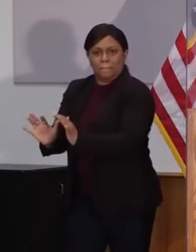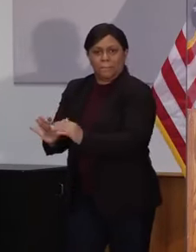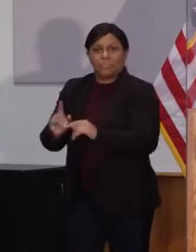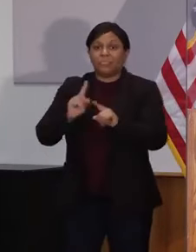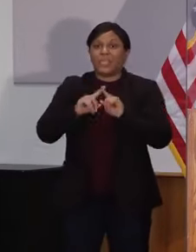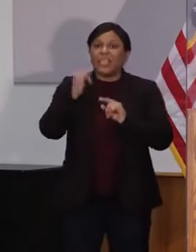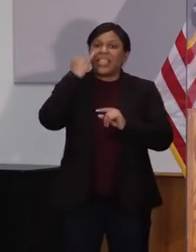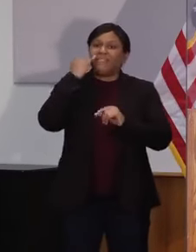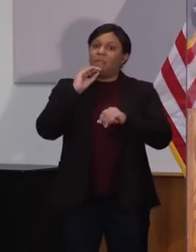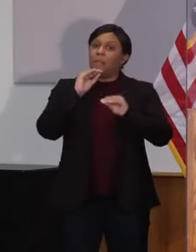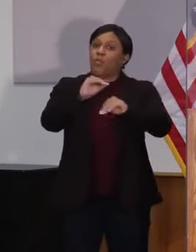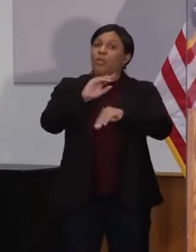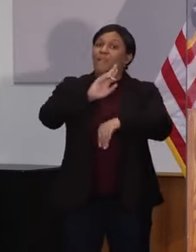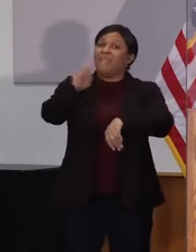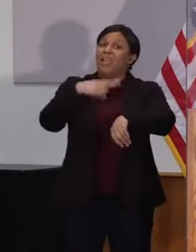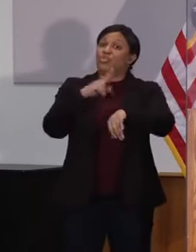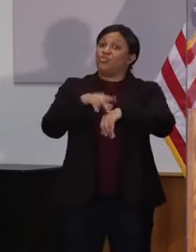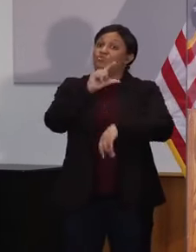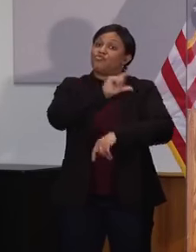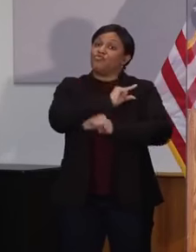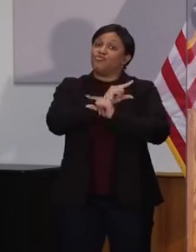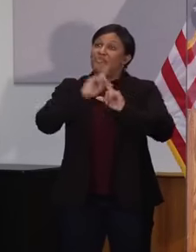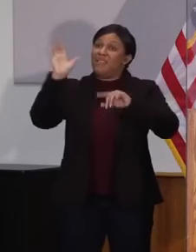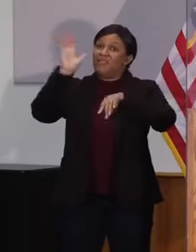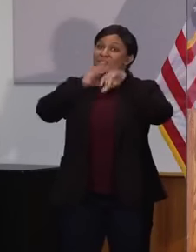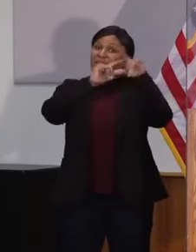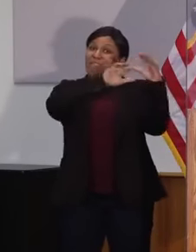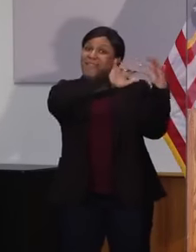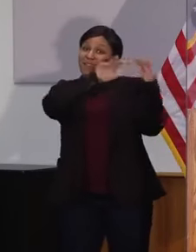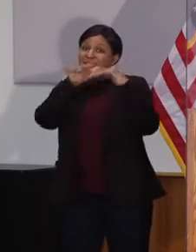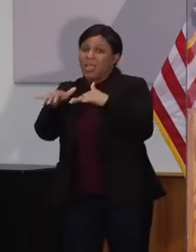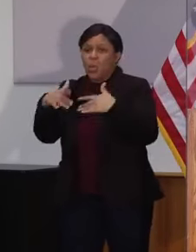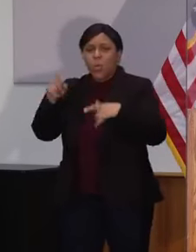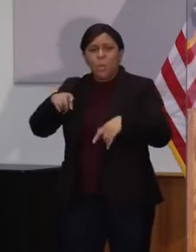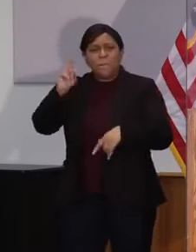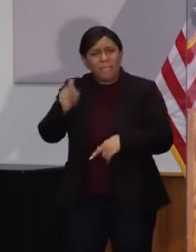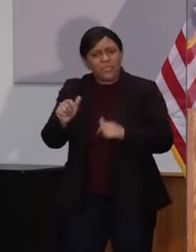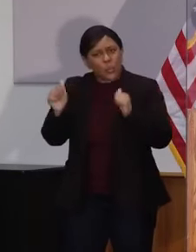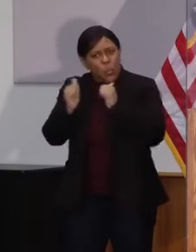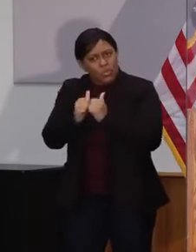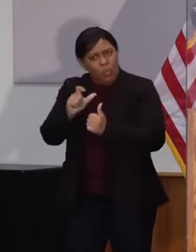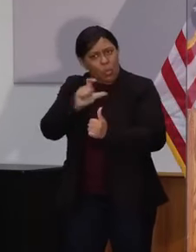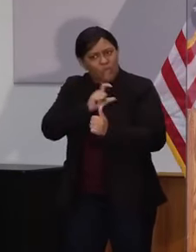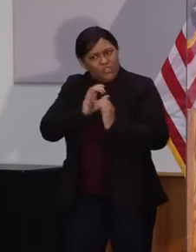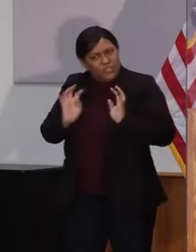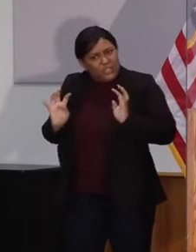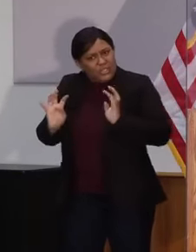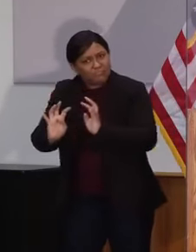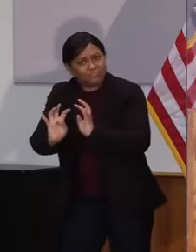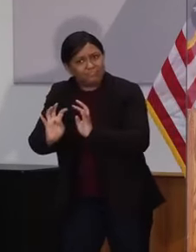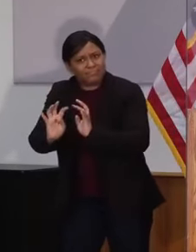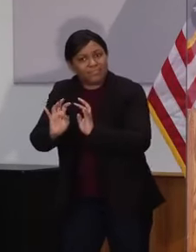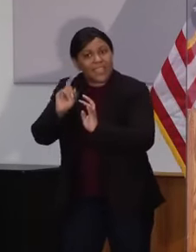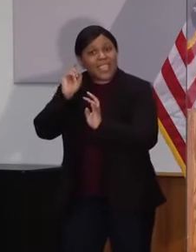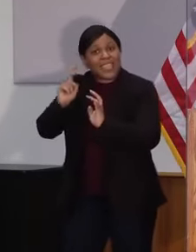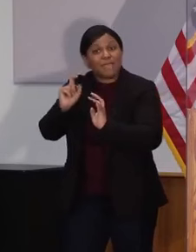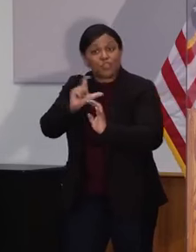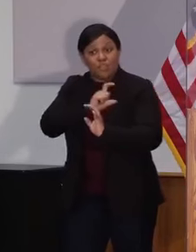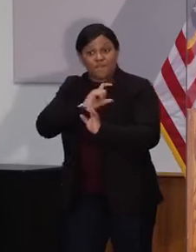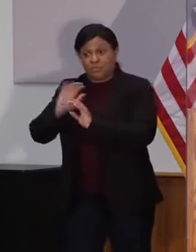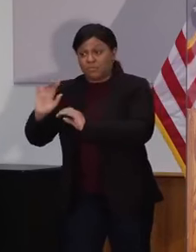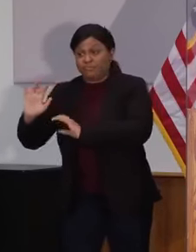Guard troops on the streets, they need to be accompanied by law enforcement. Legally, they need to be able to do that, and you have to have that number of law enforcement. That's where these